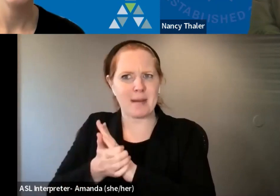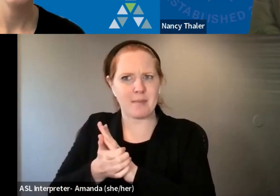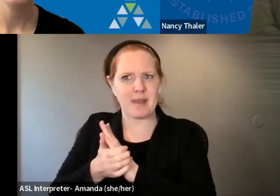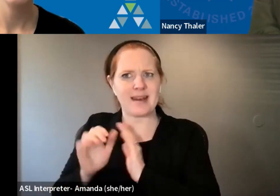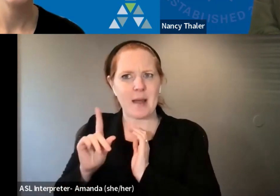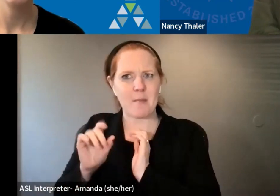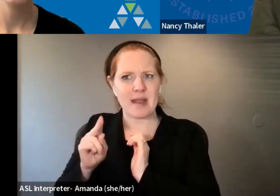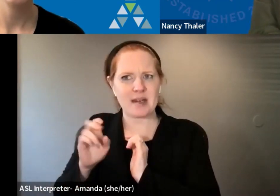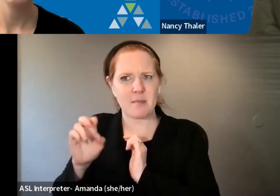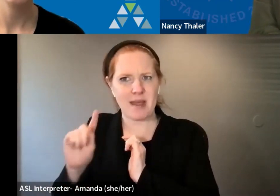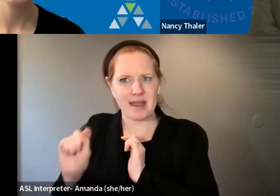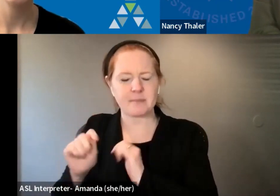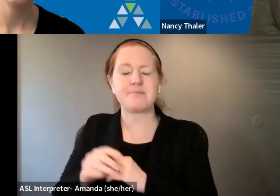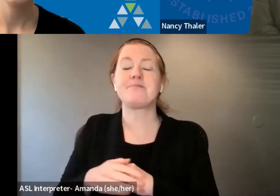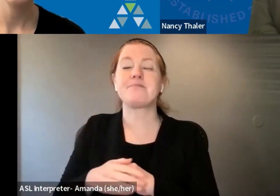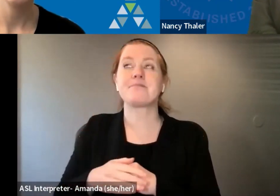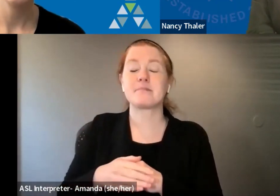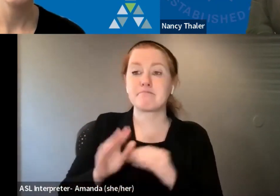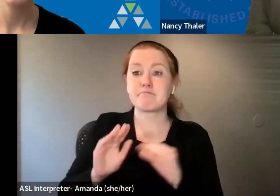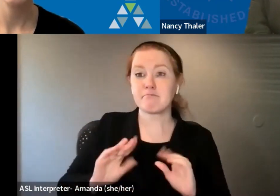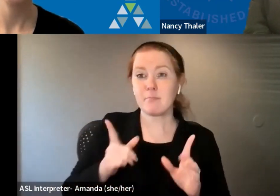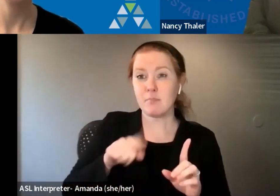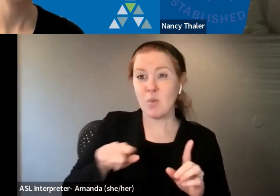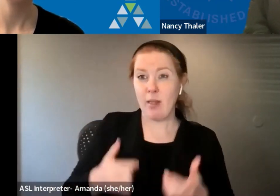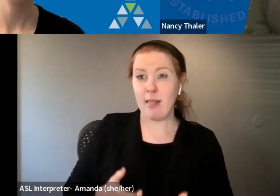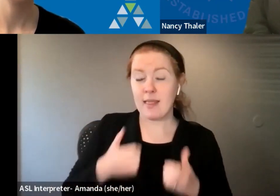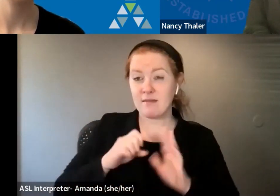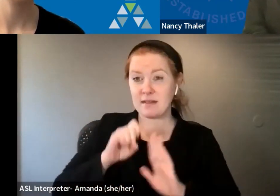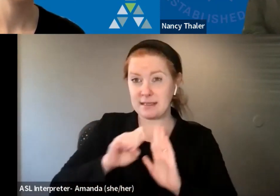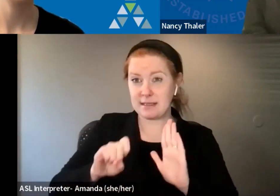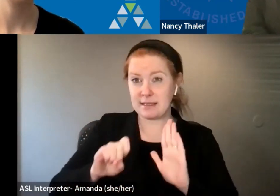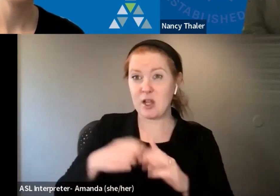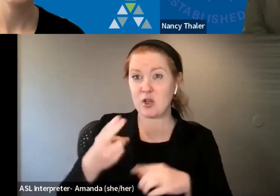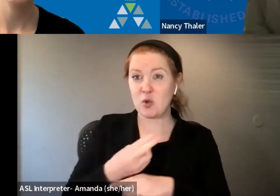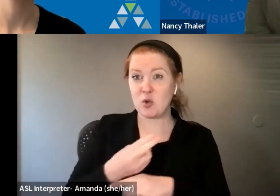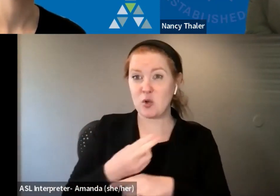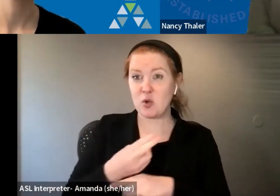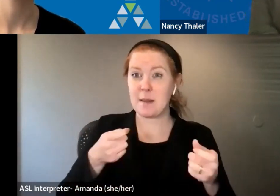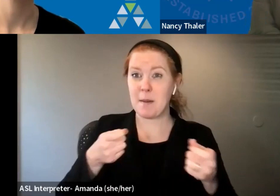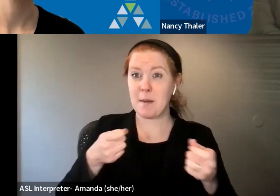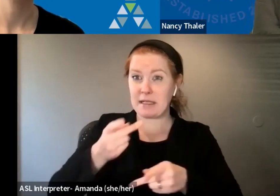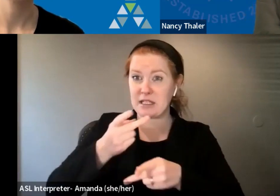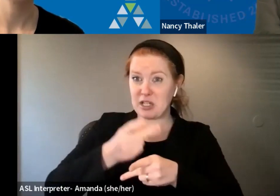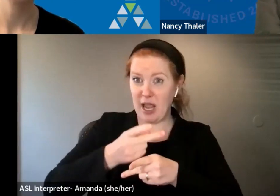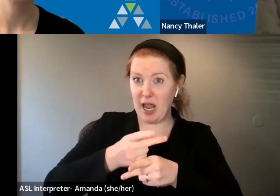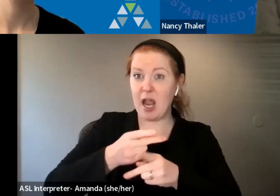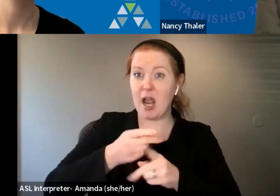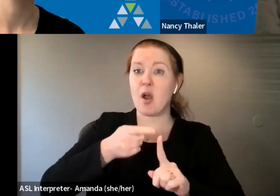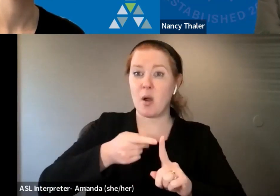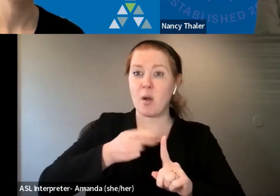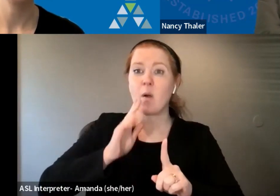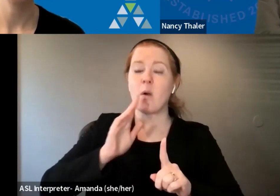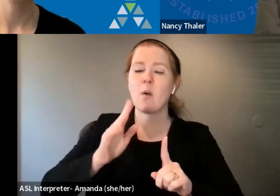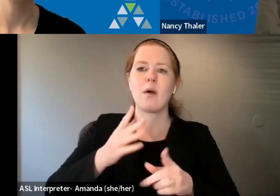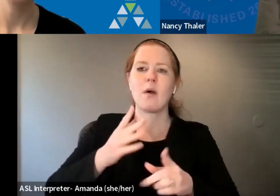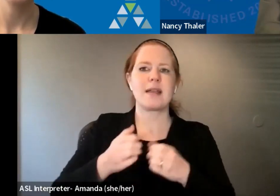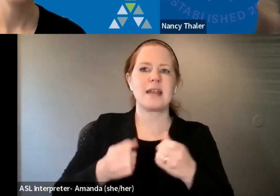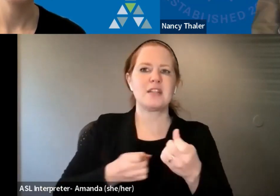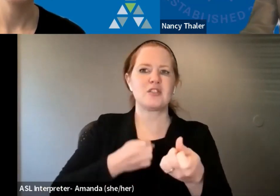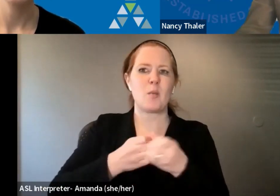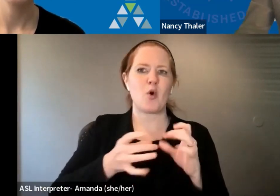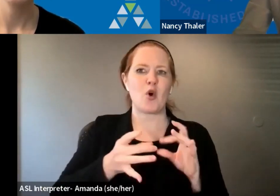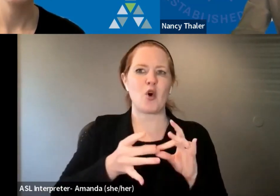of course, if you're living in a state that uses managed care, you're going to get support coordination from